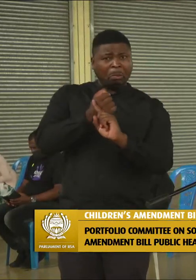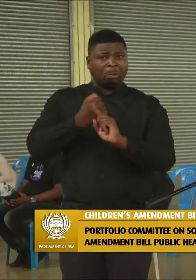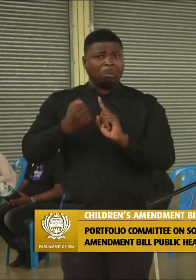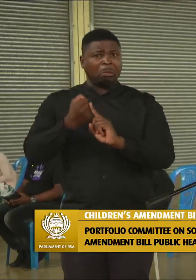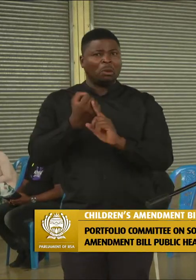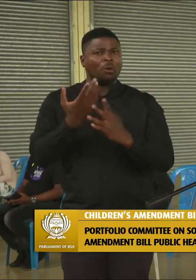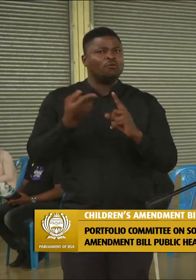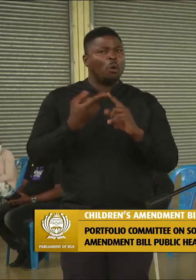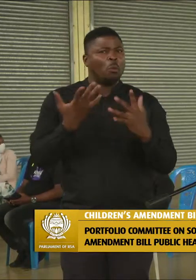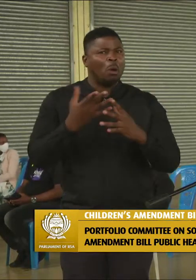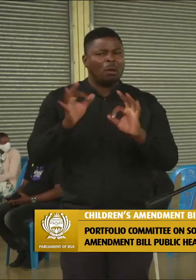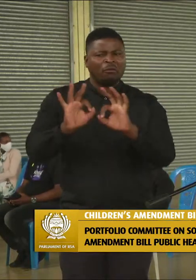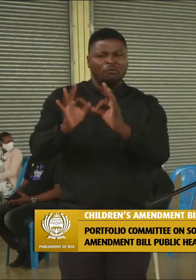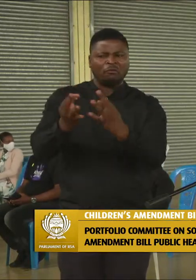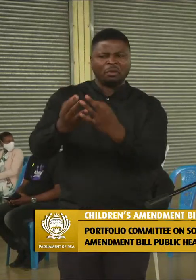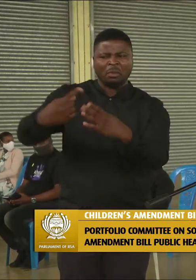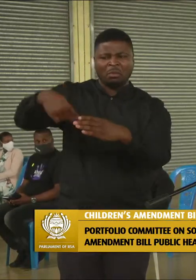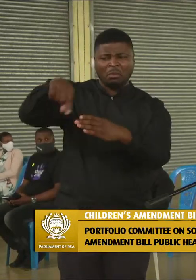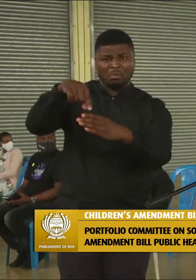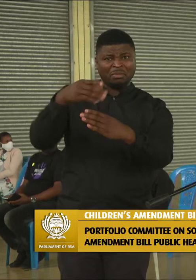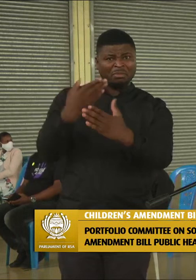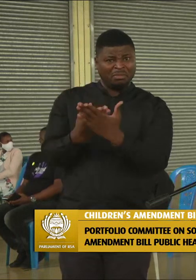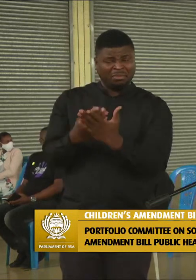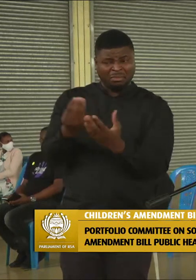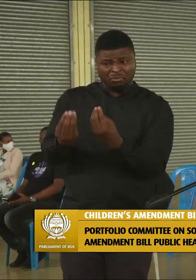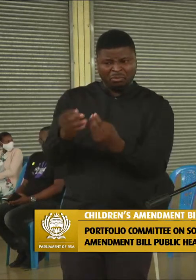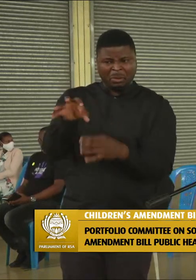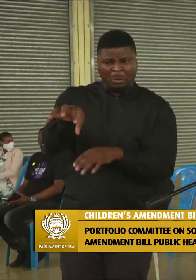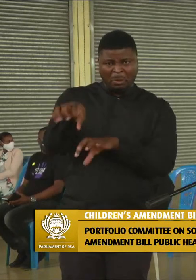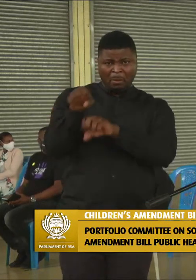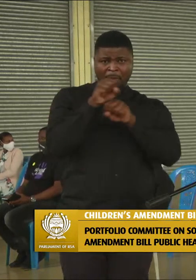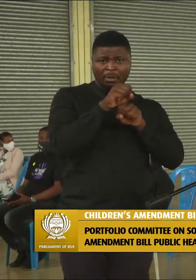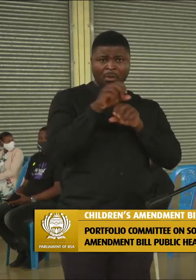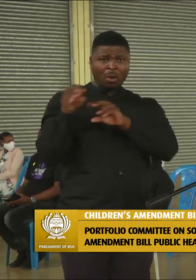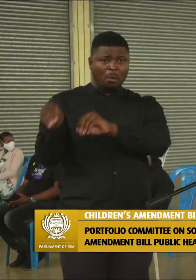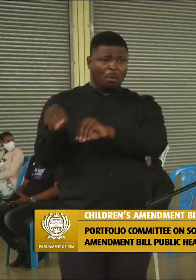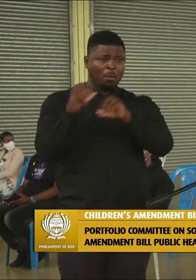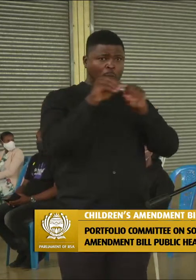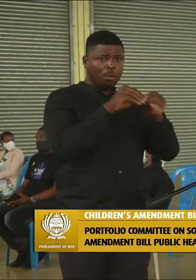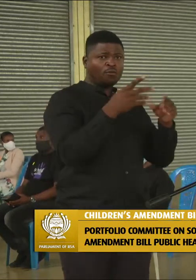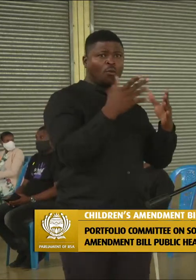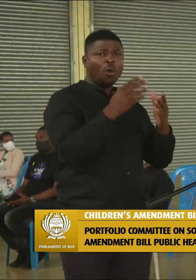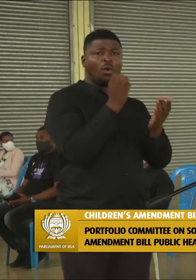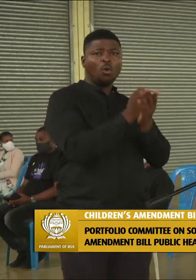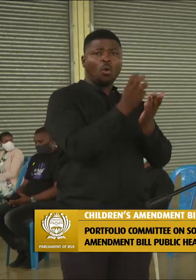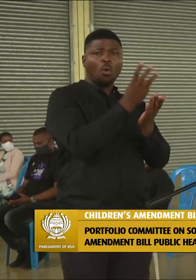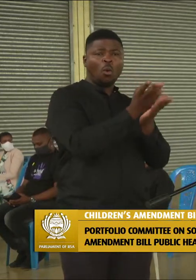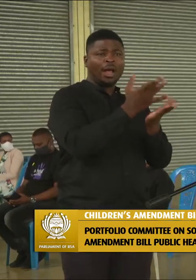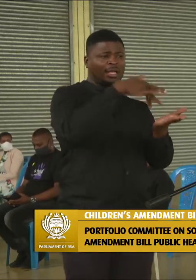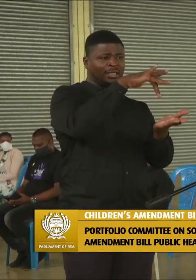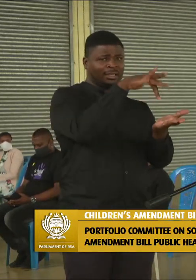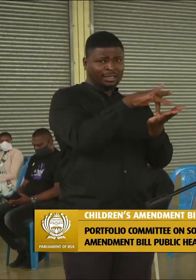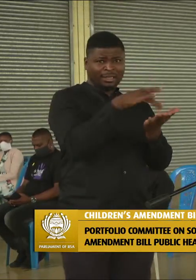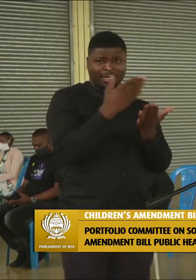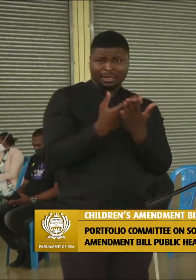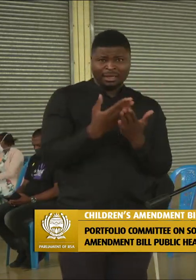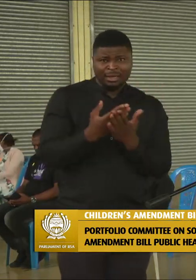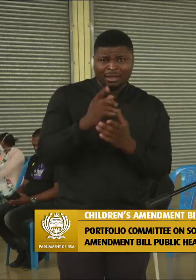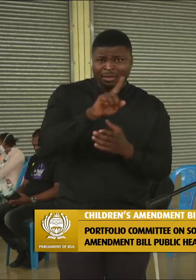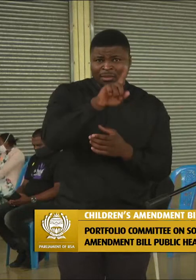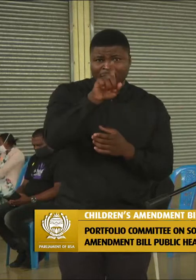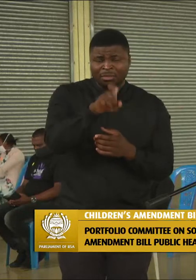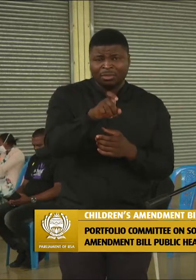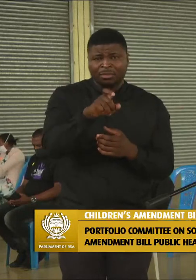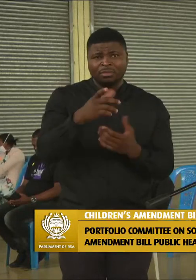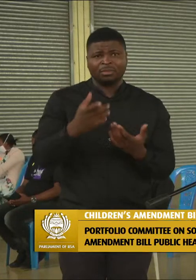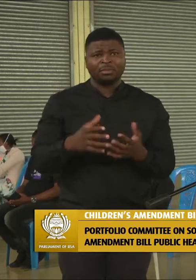family to have the child removed from home to the social workers? Ngoba sesike saba